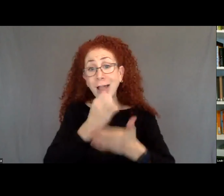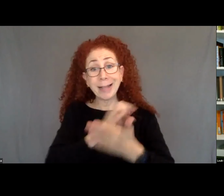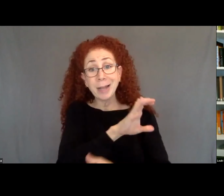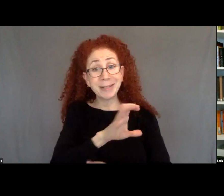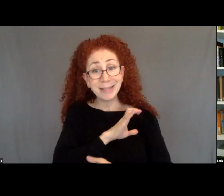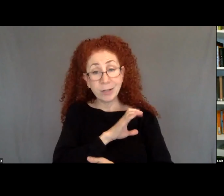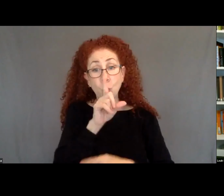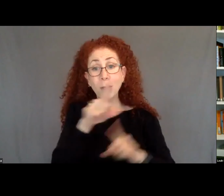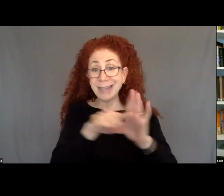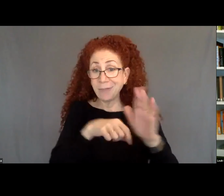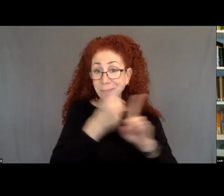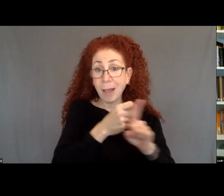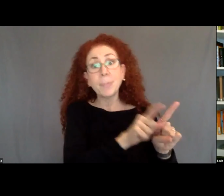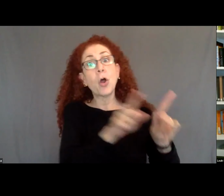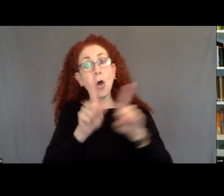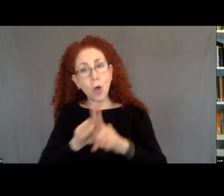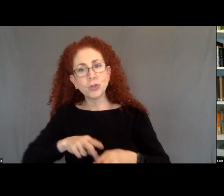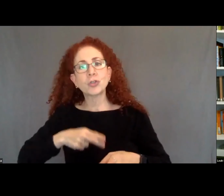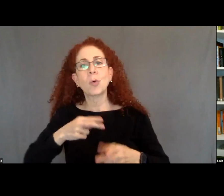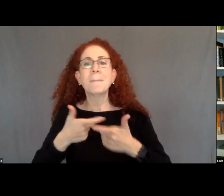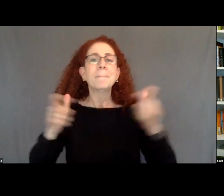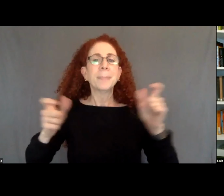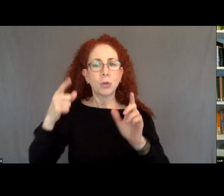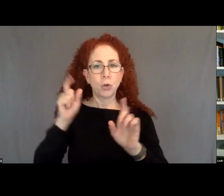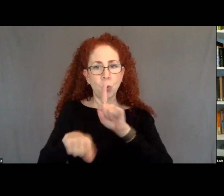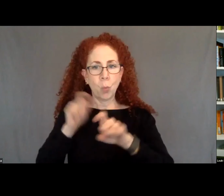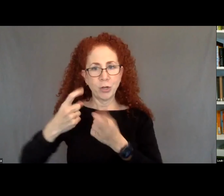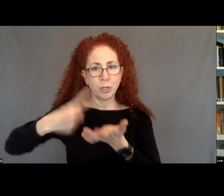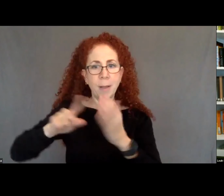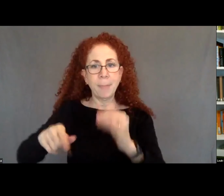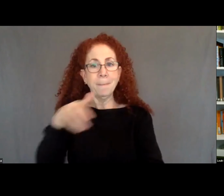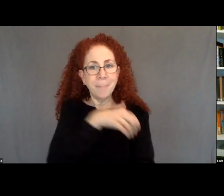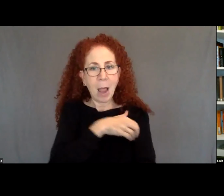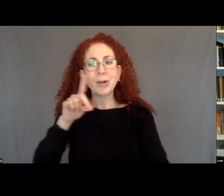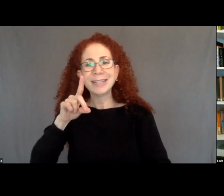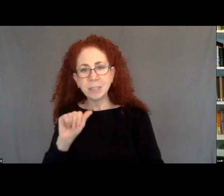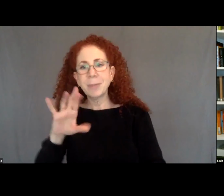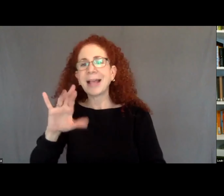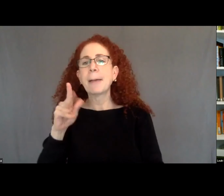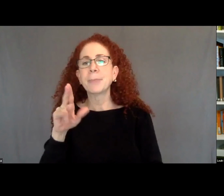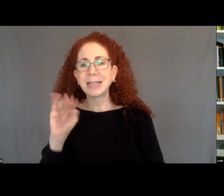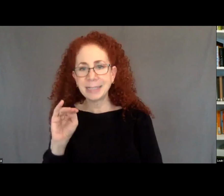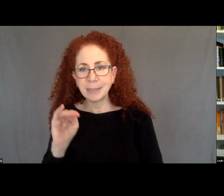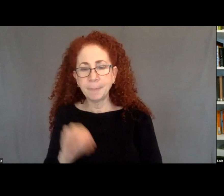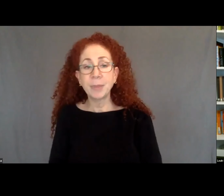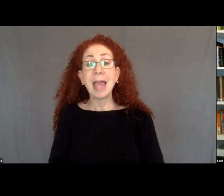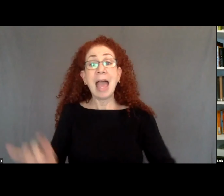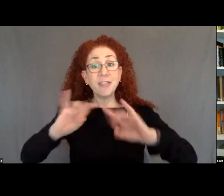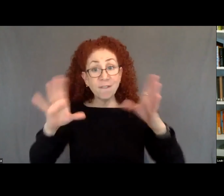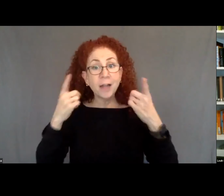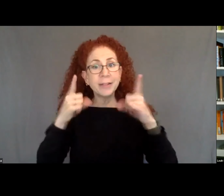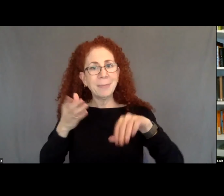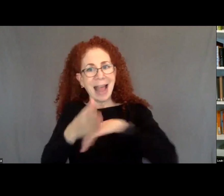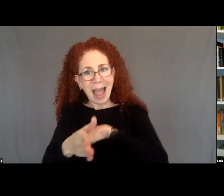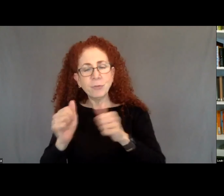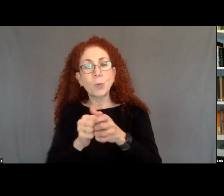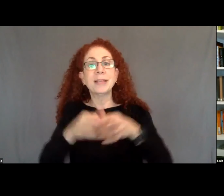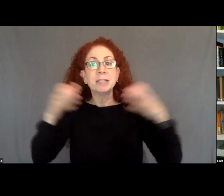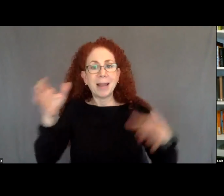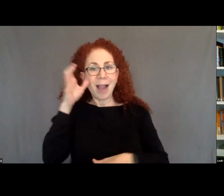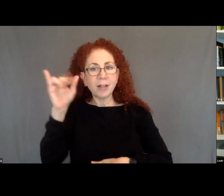citizenship, but Holdren also raises larger questions about power, disability, and capitalism, and the violence that came with an expanded notion